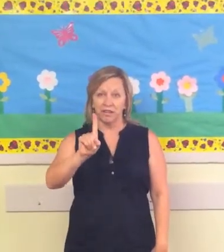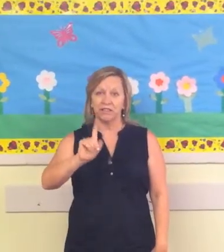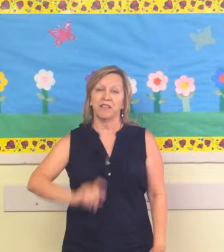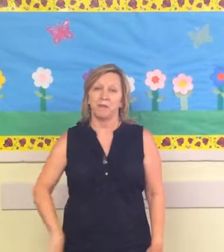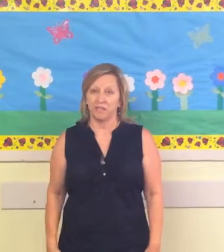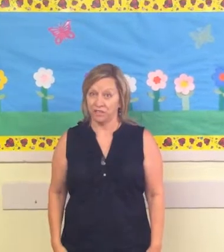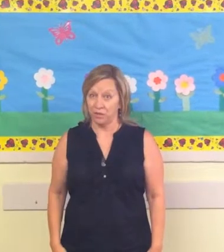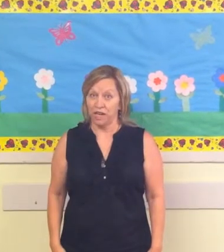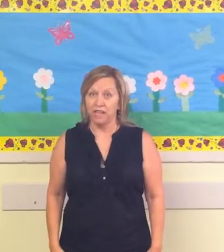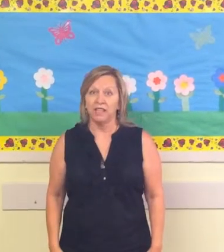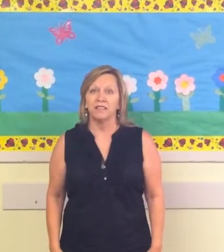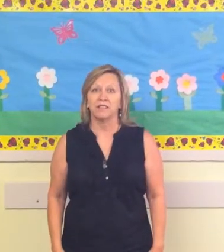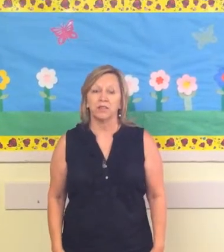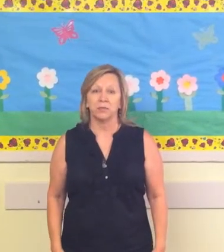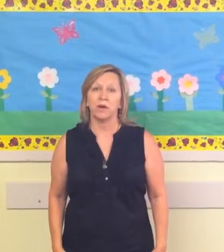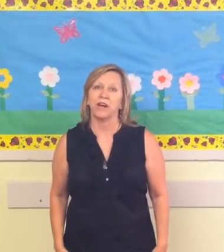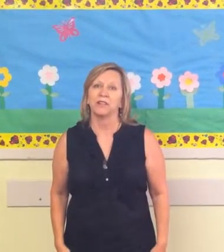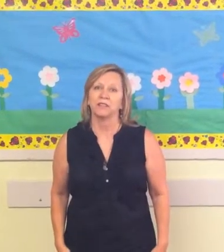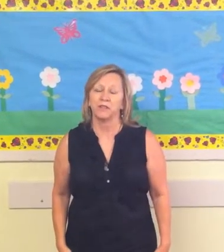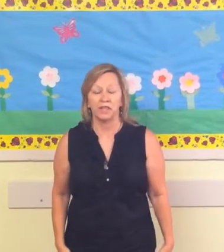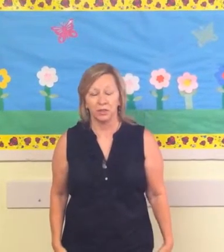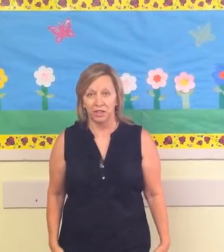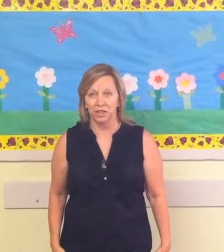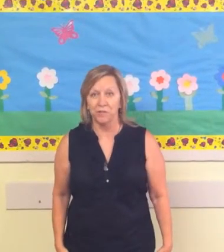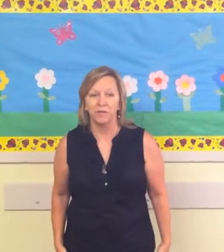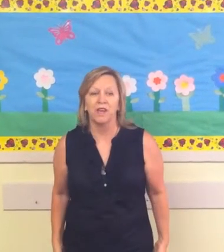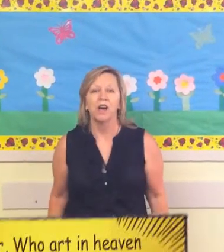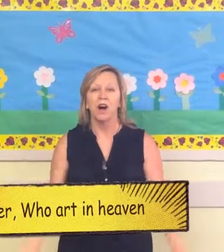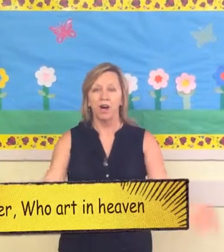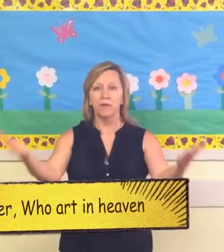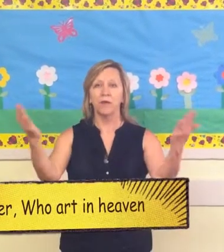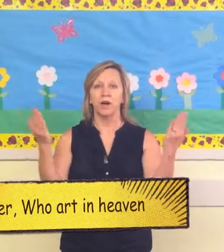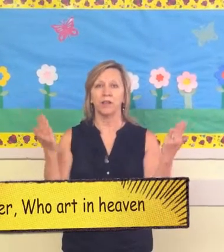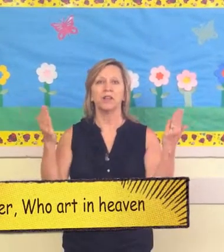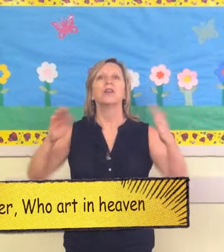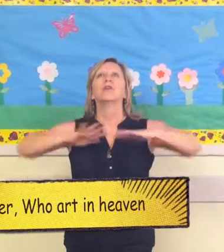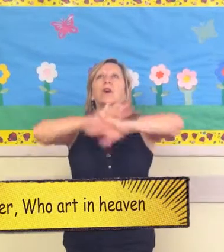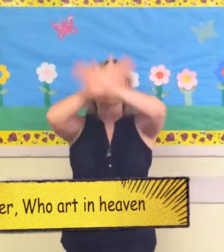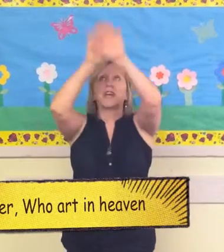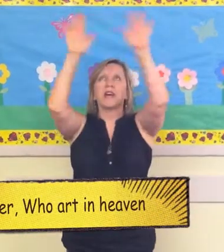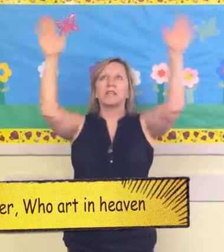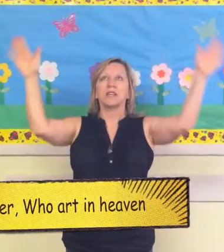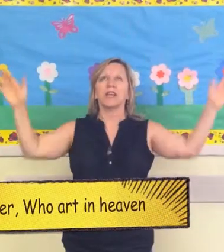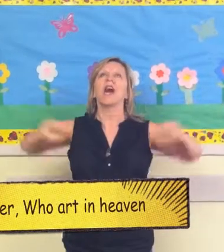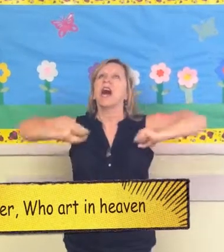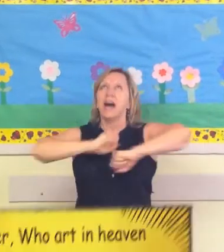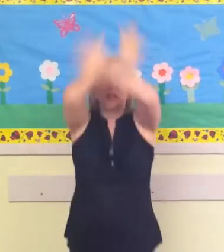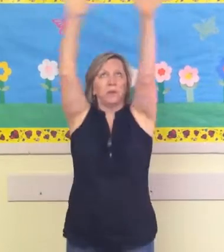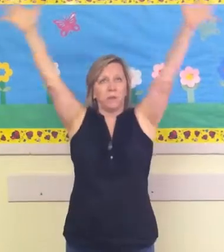greater stepping stone, and it is the Lord's Prayer. So here we go. Our Father, who art in heaven, hallowed be